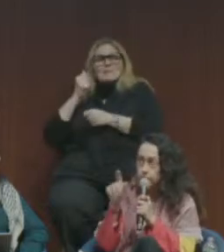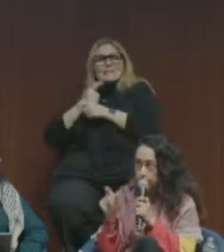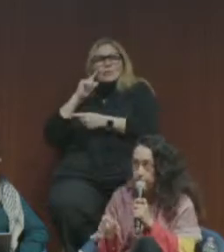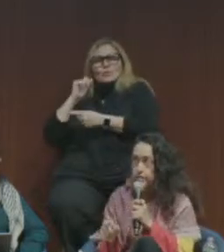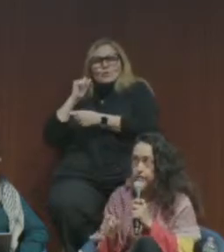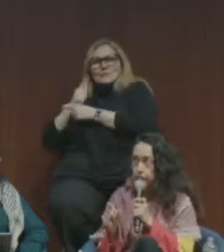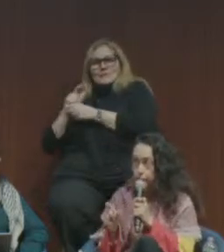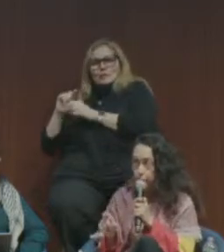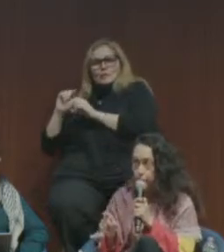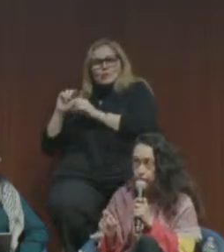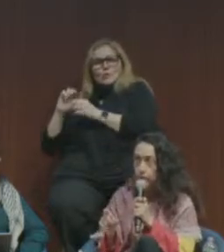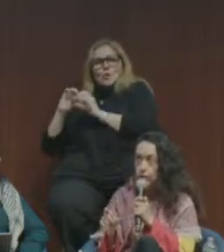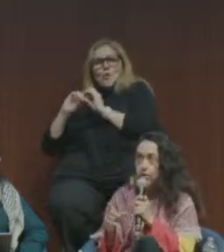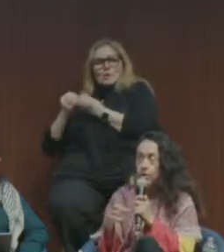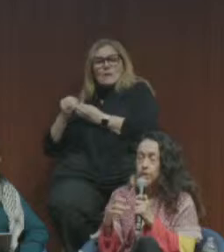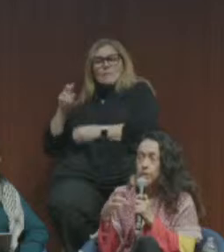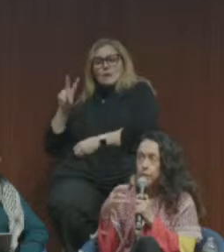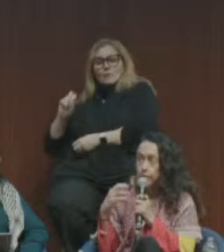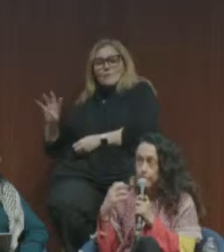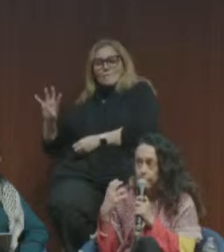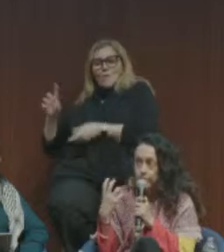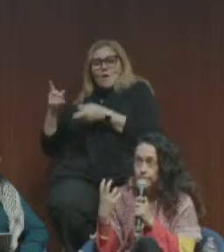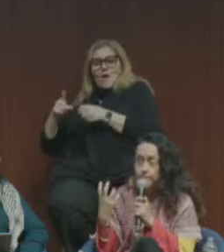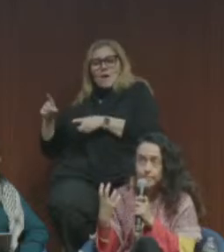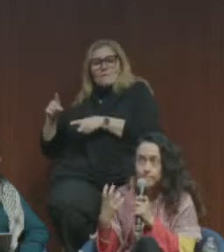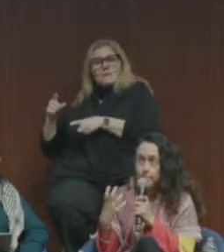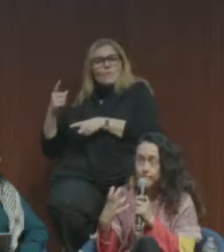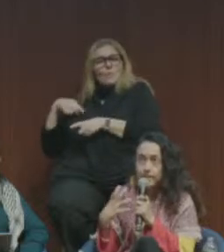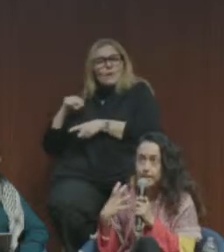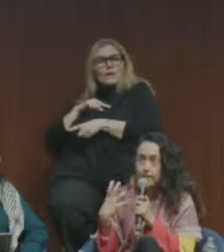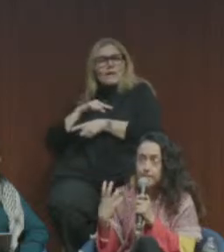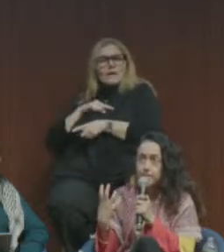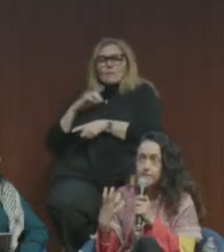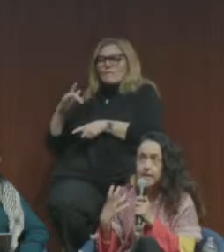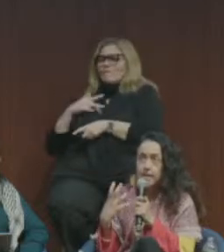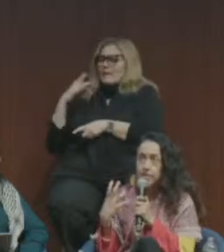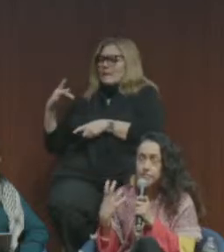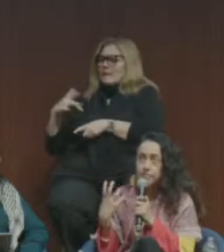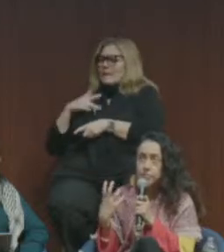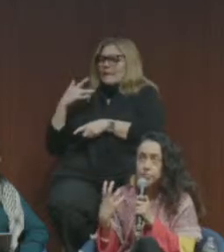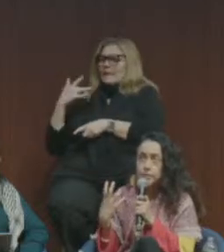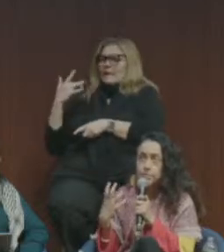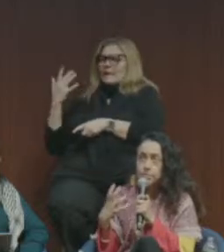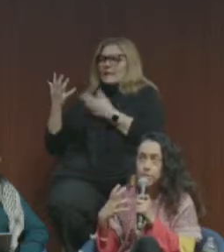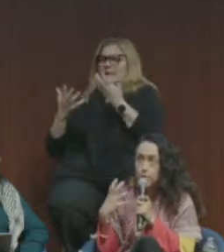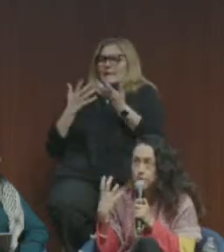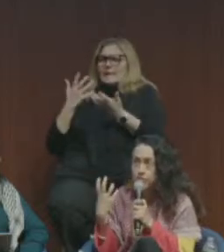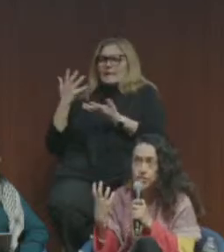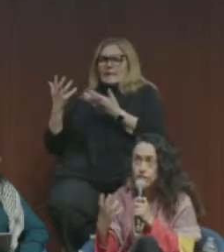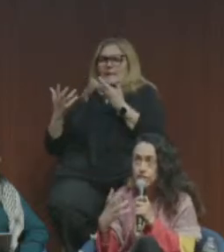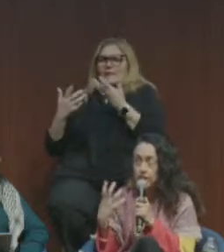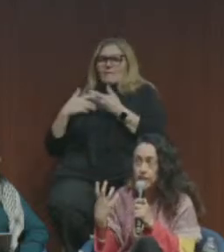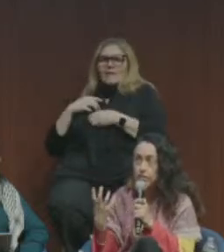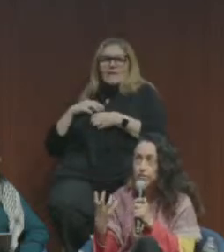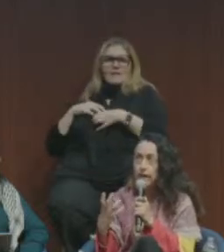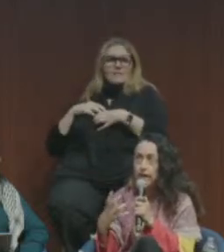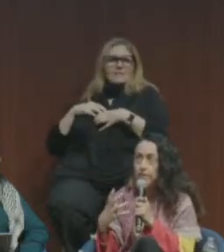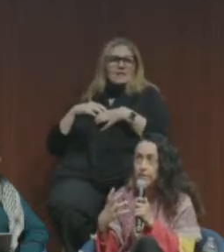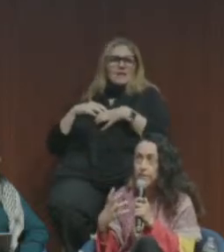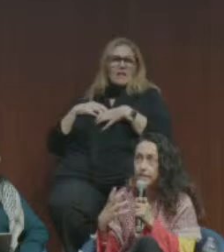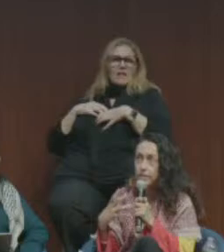By 2004, we were feeling this kind of repulsion